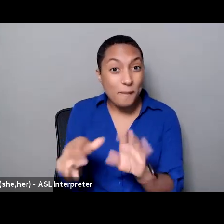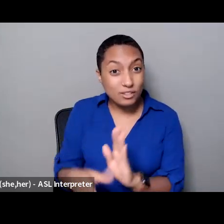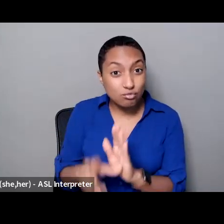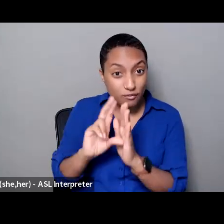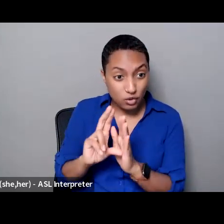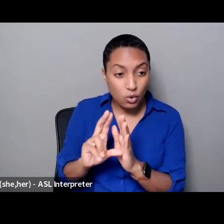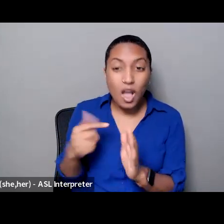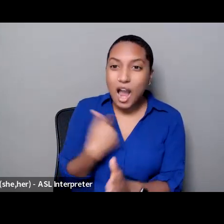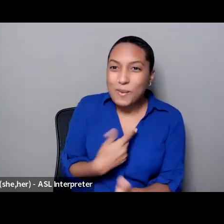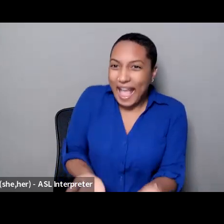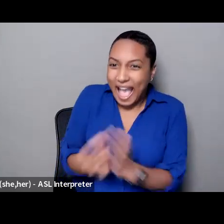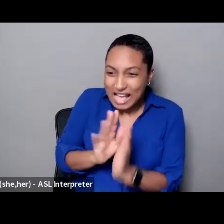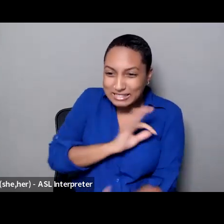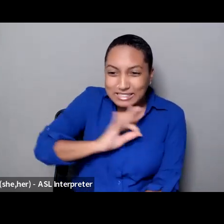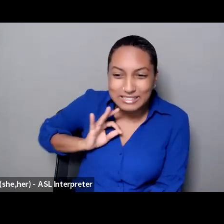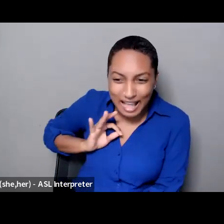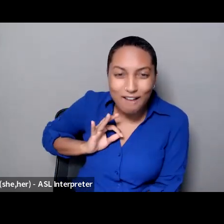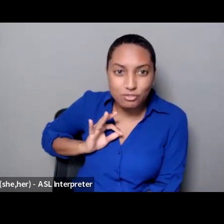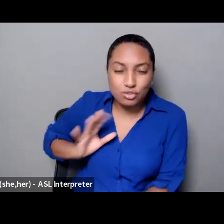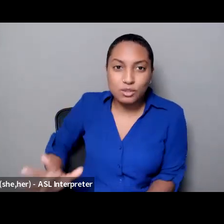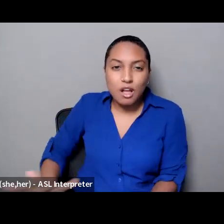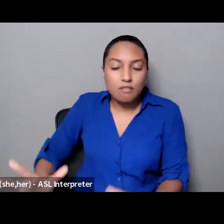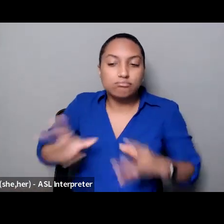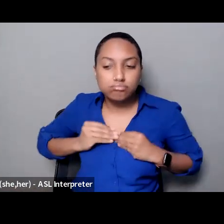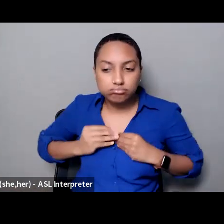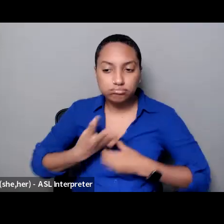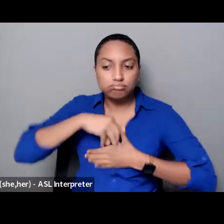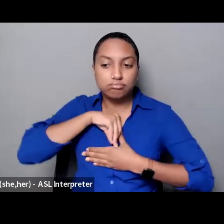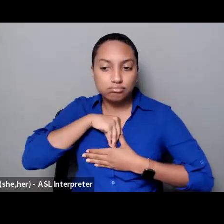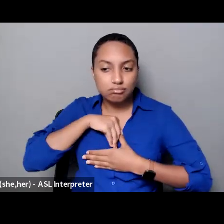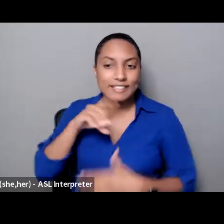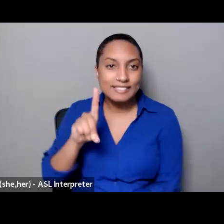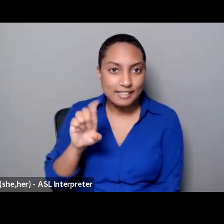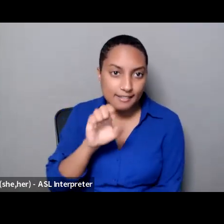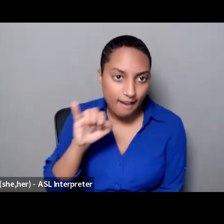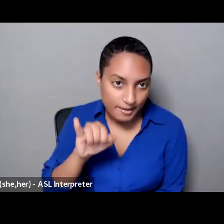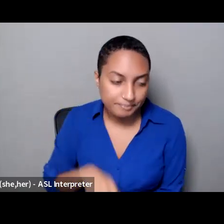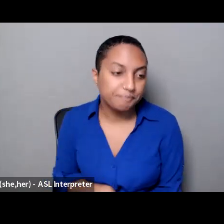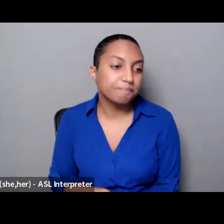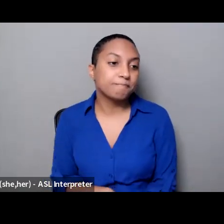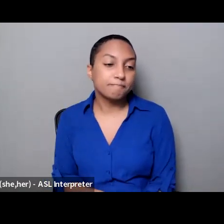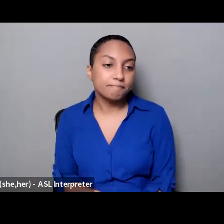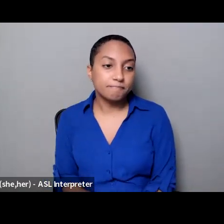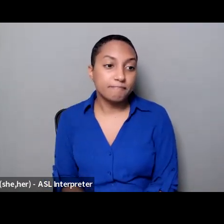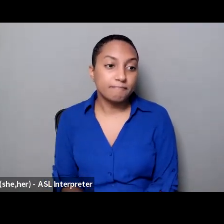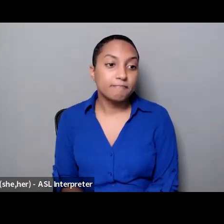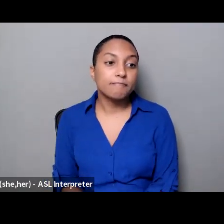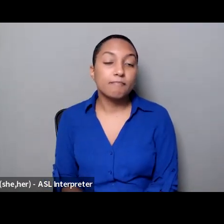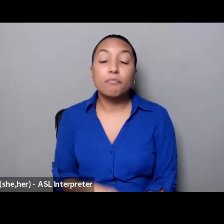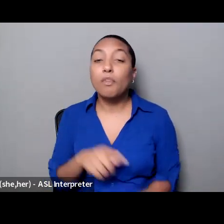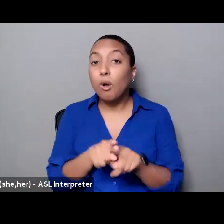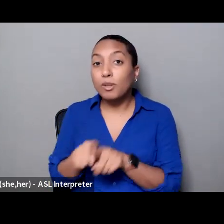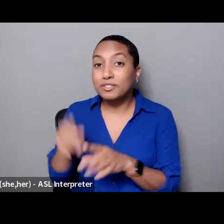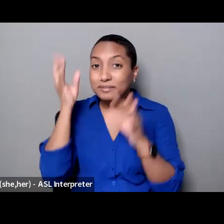DE&I? And then lastly, as you're looking at your current state, you want to see how you're doing your fundraising,